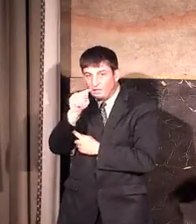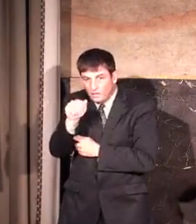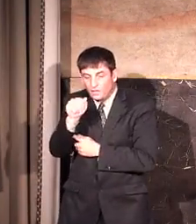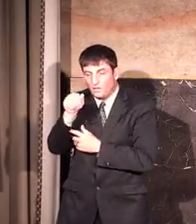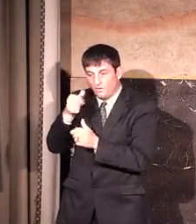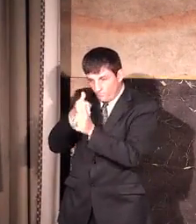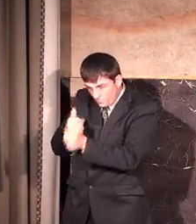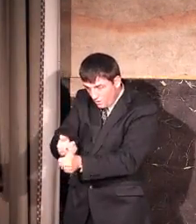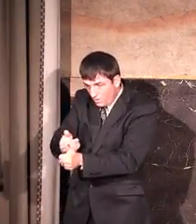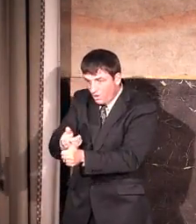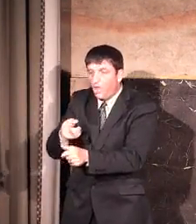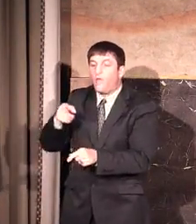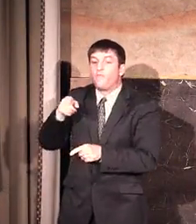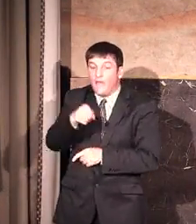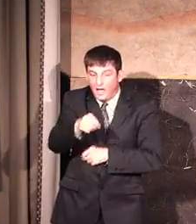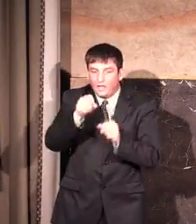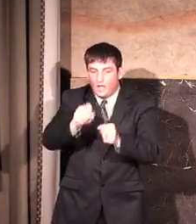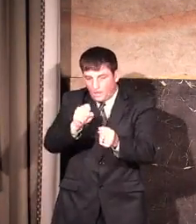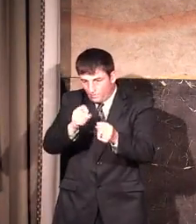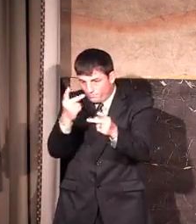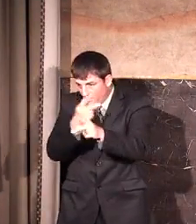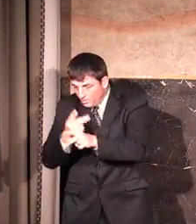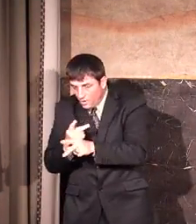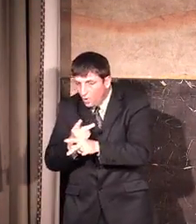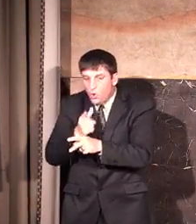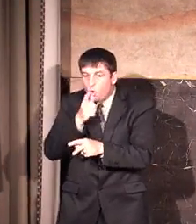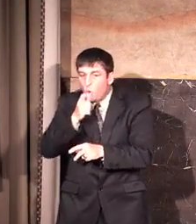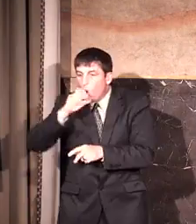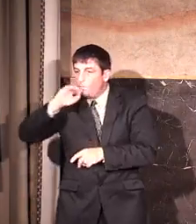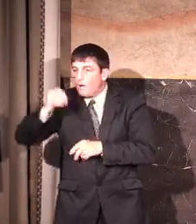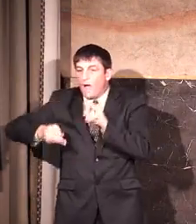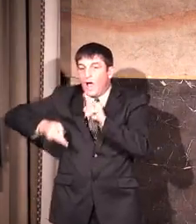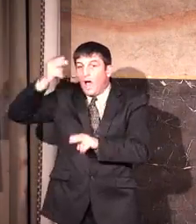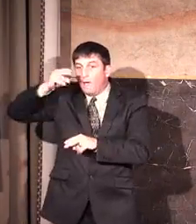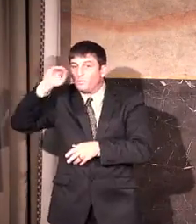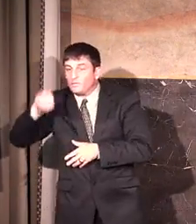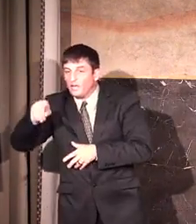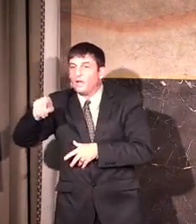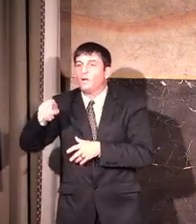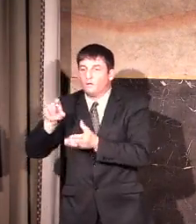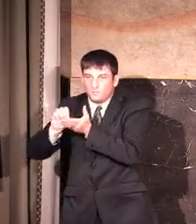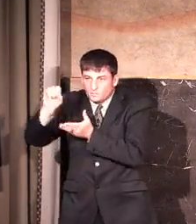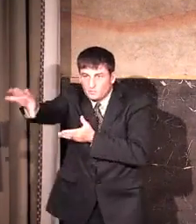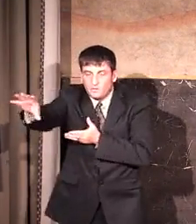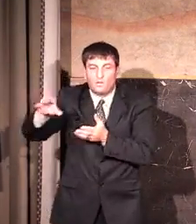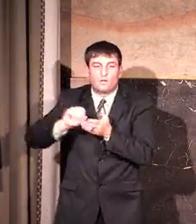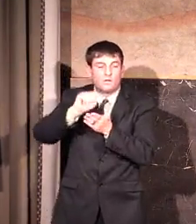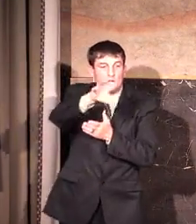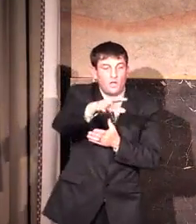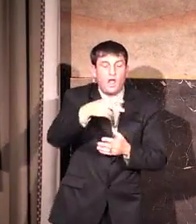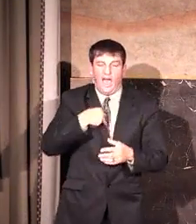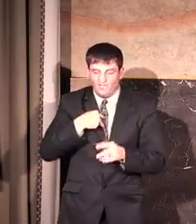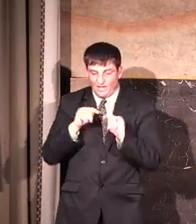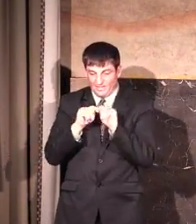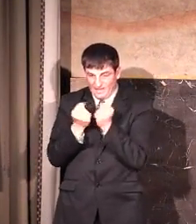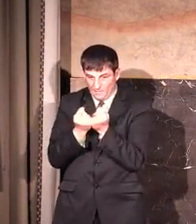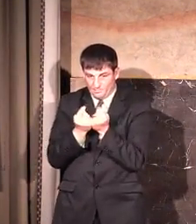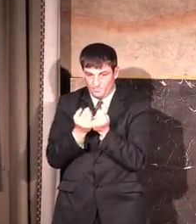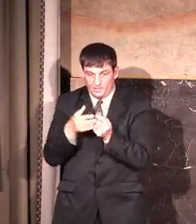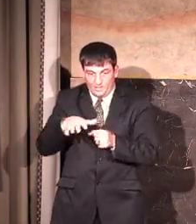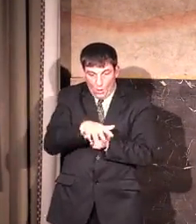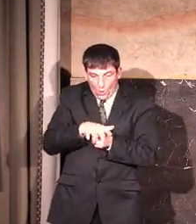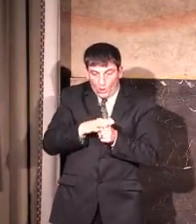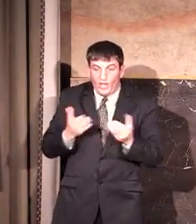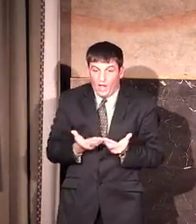prioritize how they reach those settings, both directly. We have assembled teams at the local level that themselves can go out and